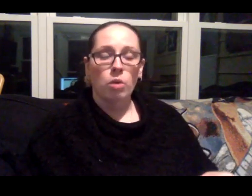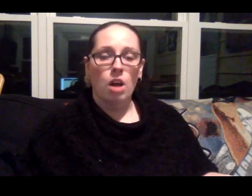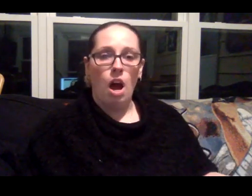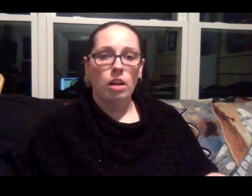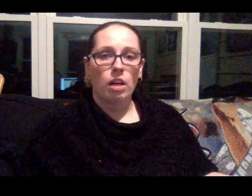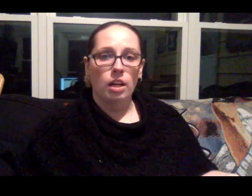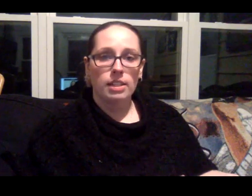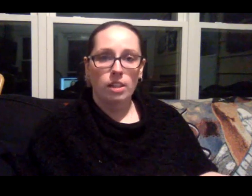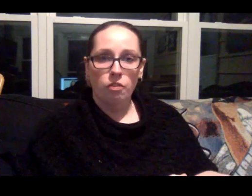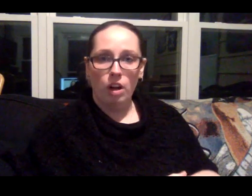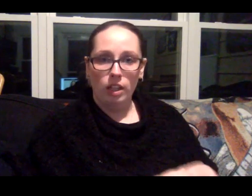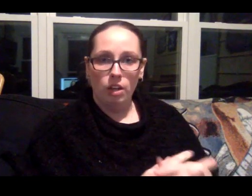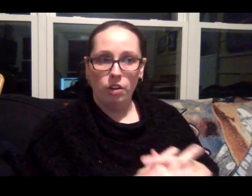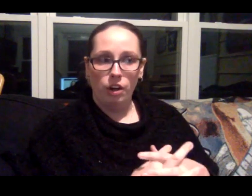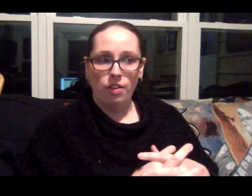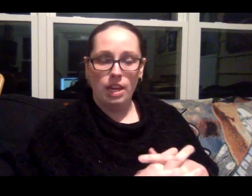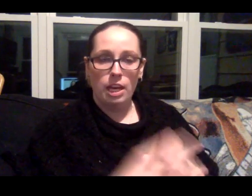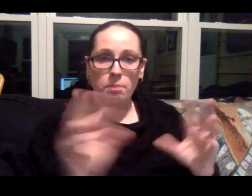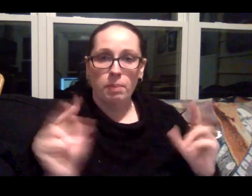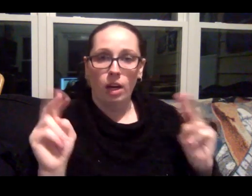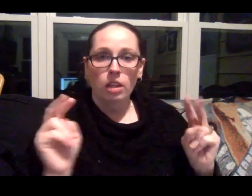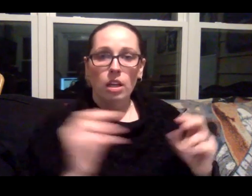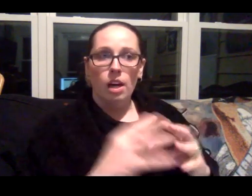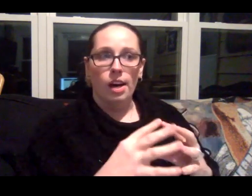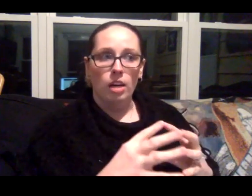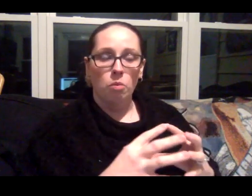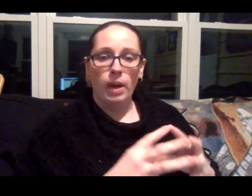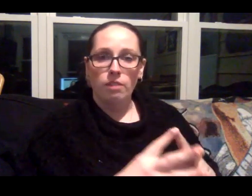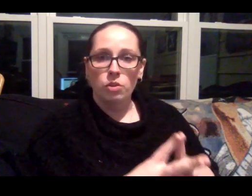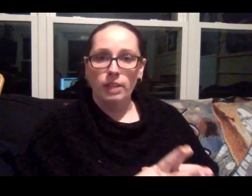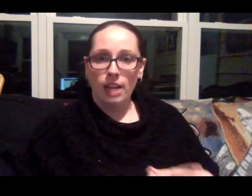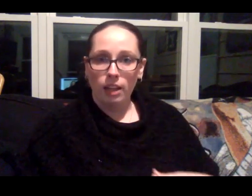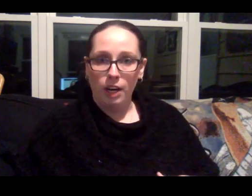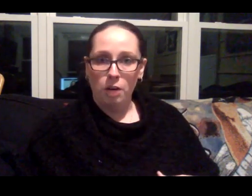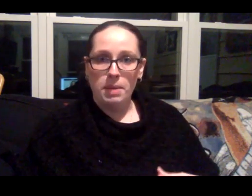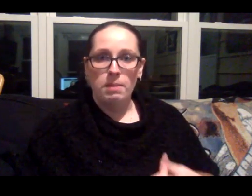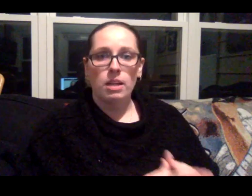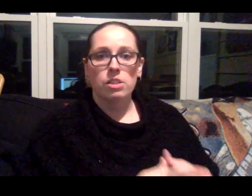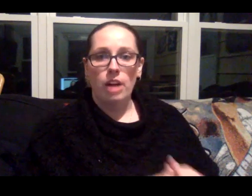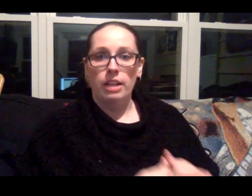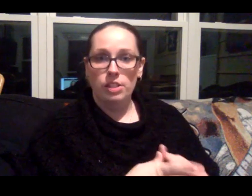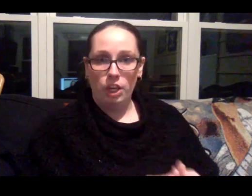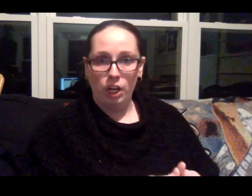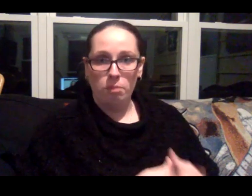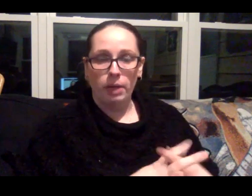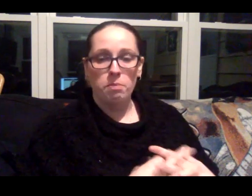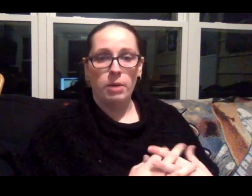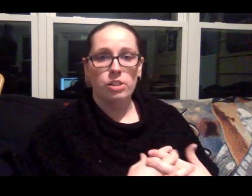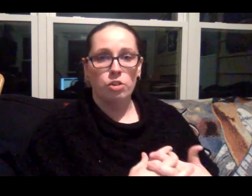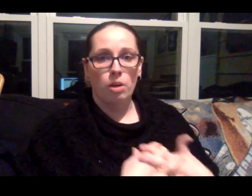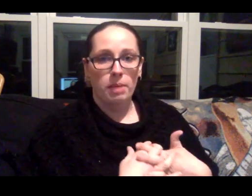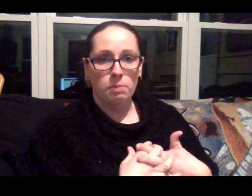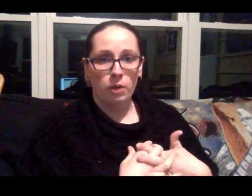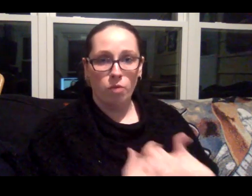were not, uh, considered falling under the HIPAA, um, way of doing teletherapy because they're not as secure. But